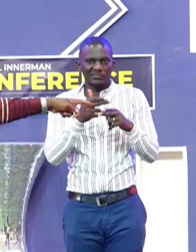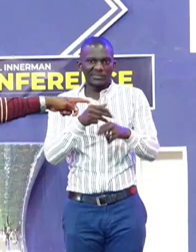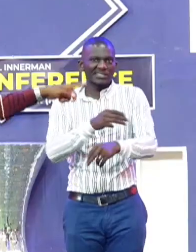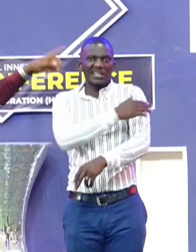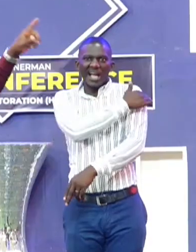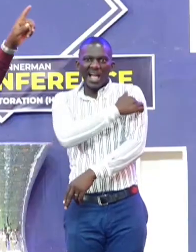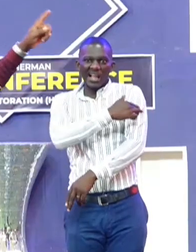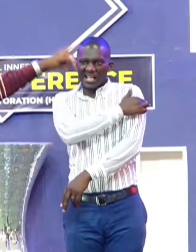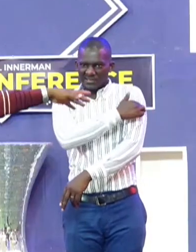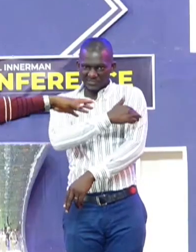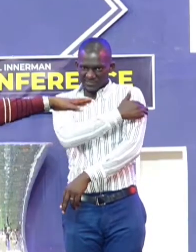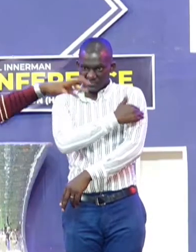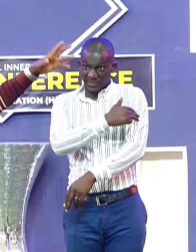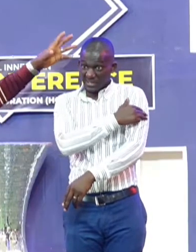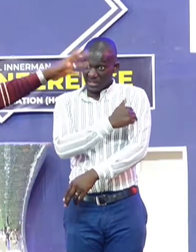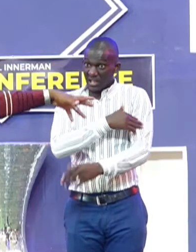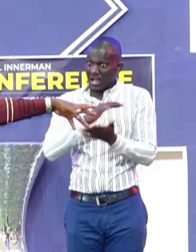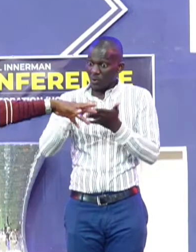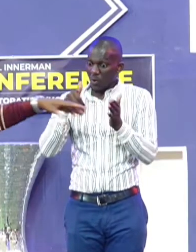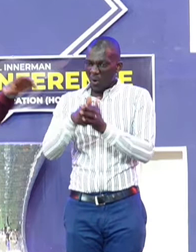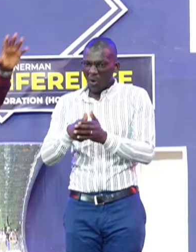Hagar begat Ishmael.